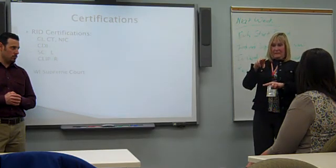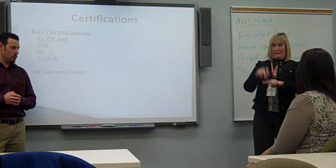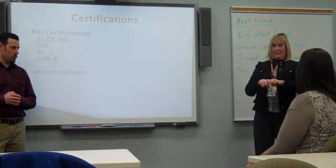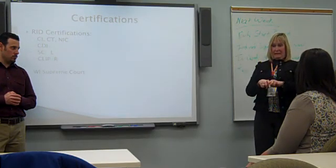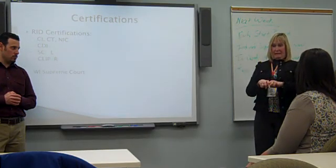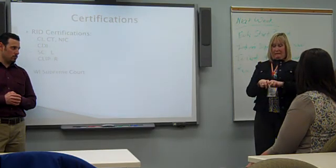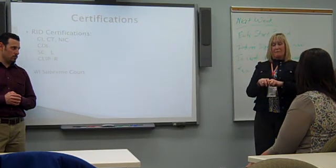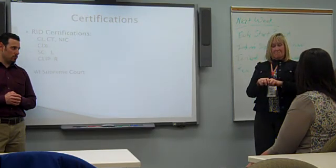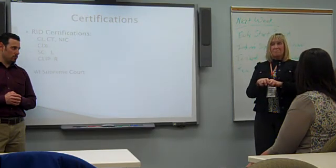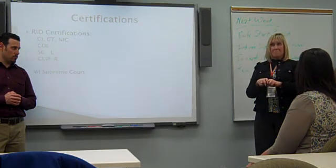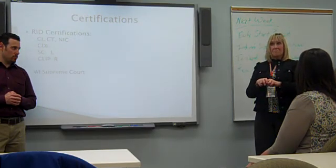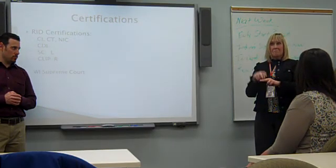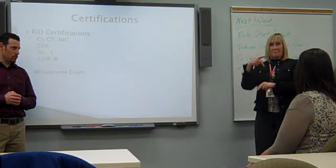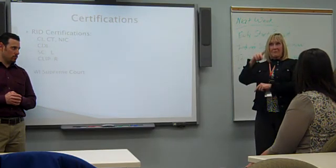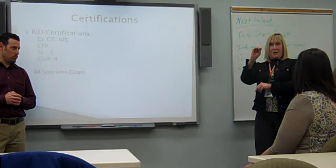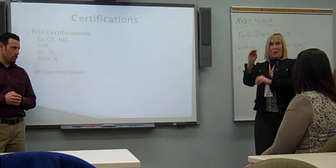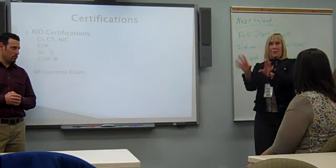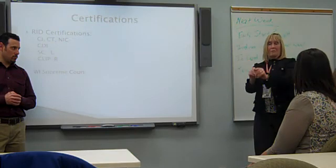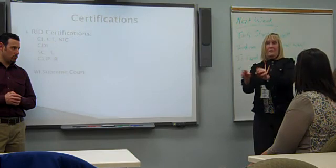anything can happen.